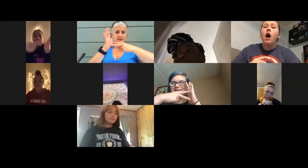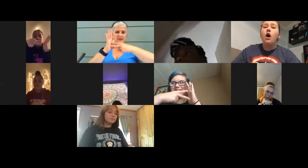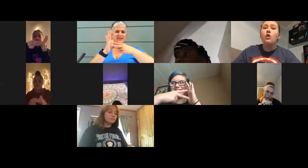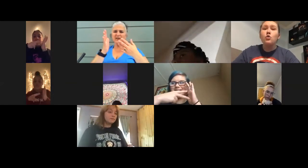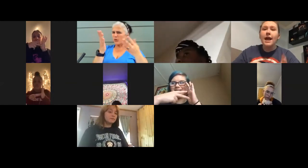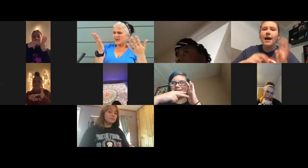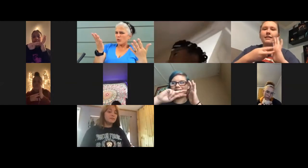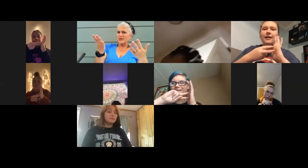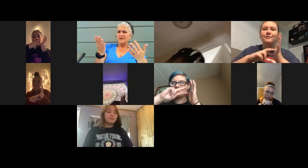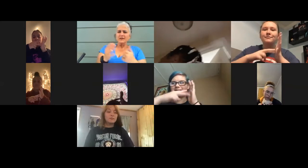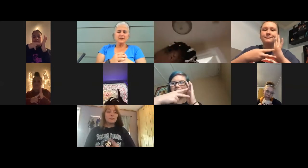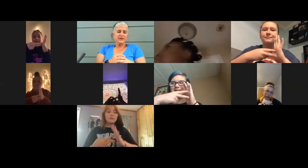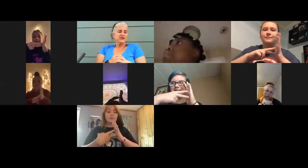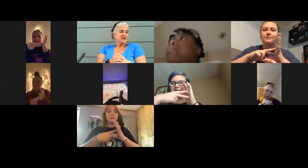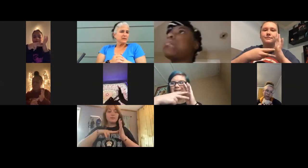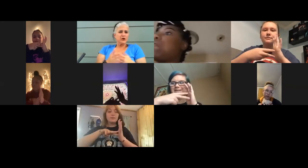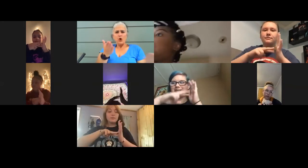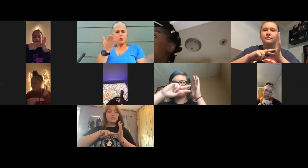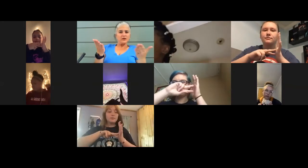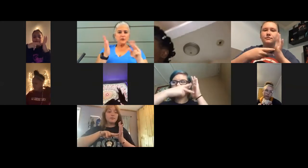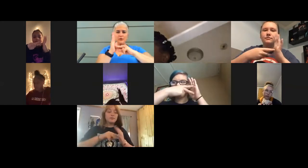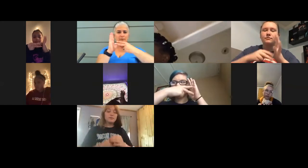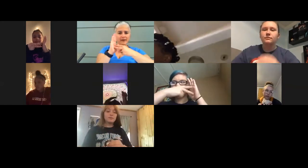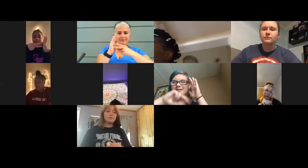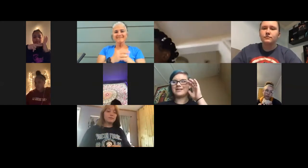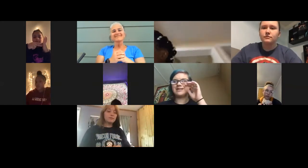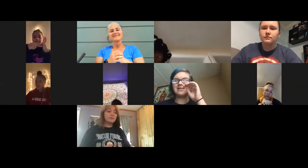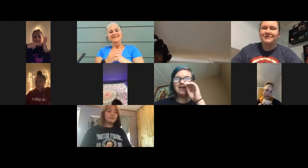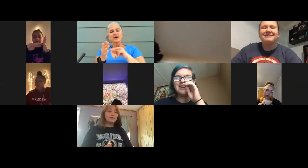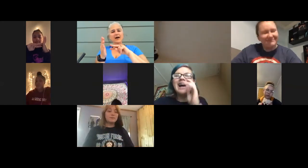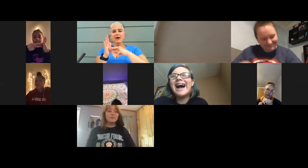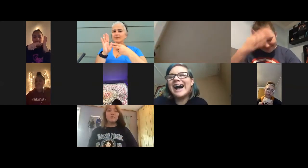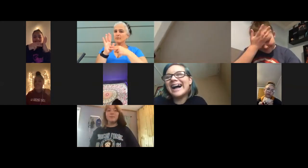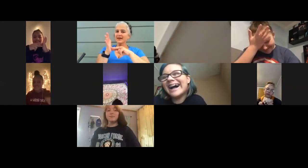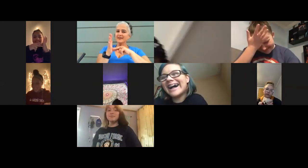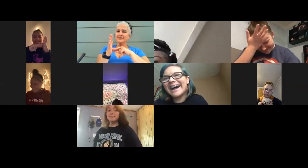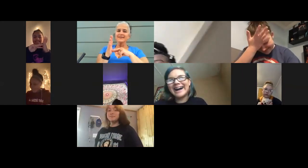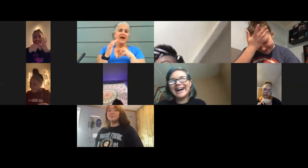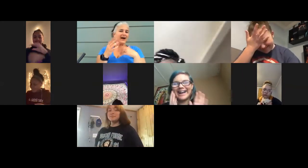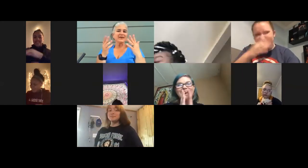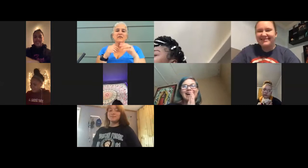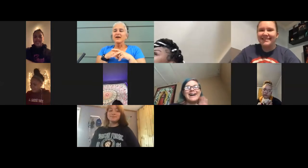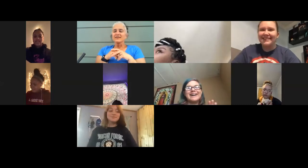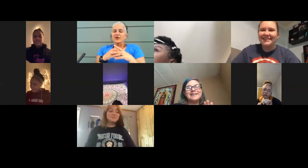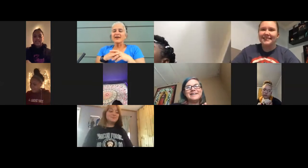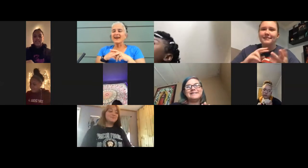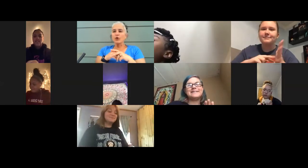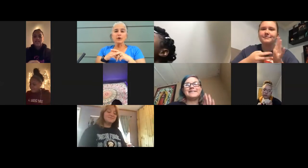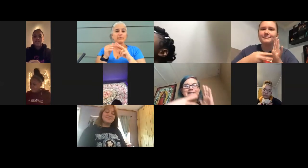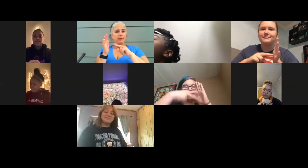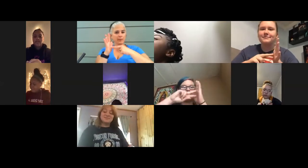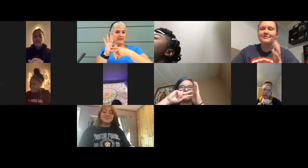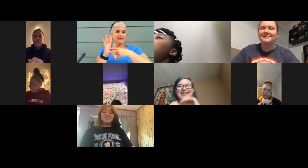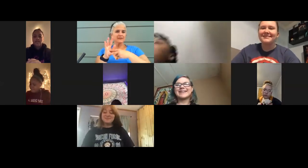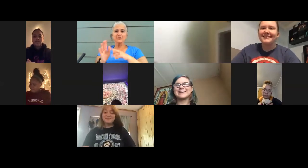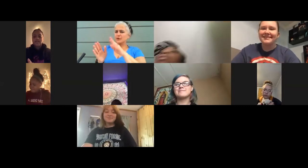Mean. Like, what, you know, that Justin Bieber song, what do you mean? Mean, I know, sorry,